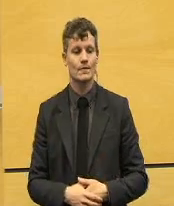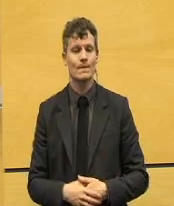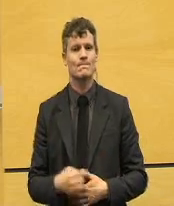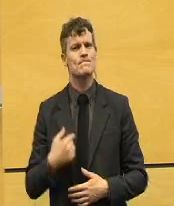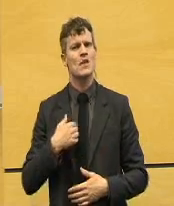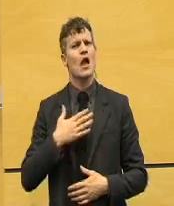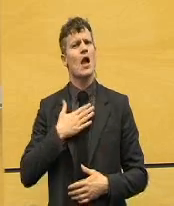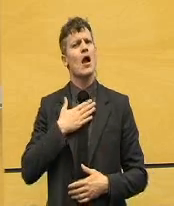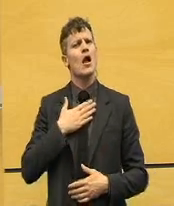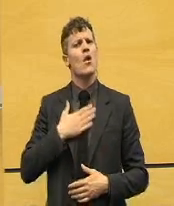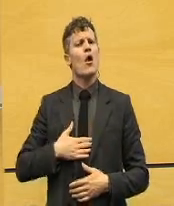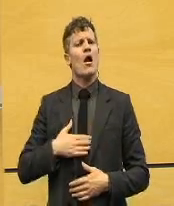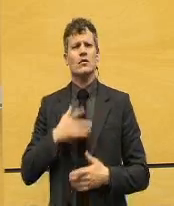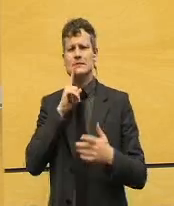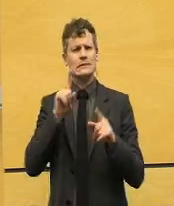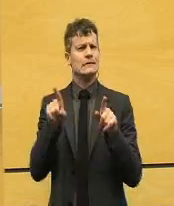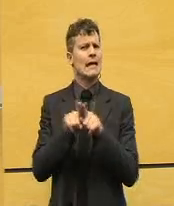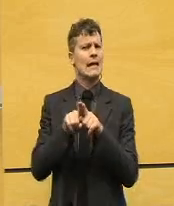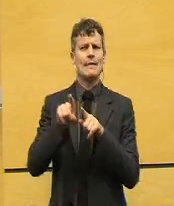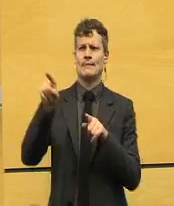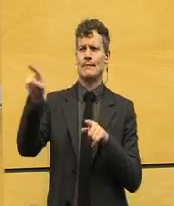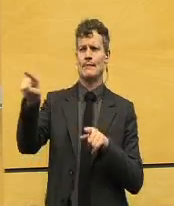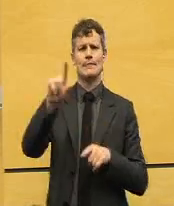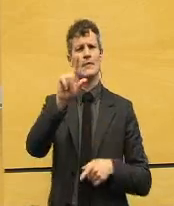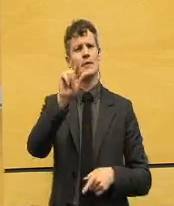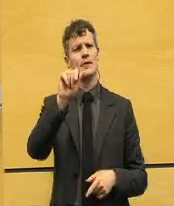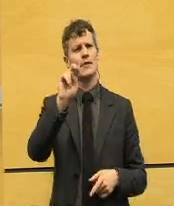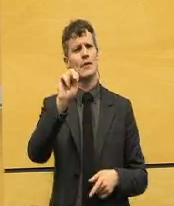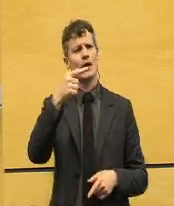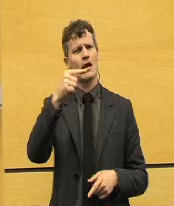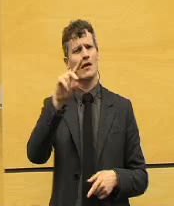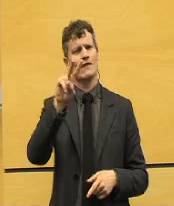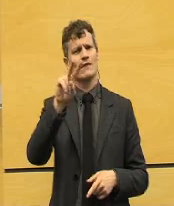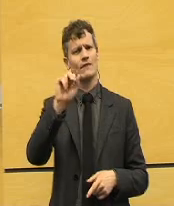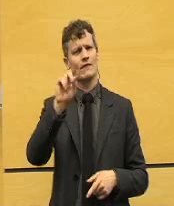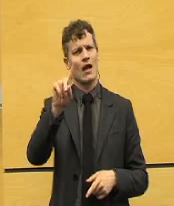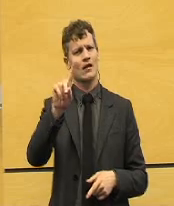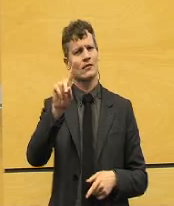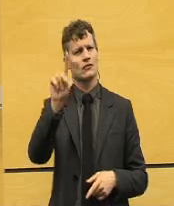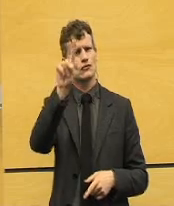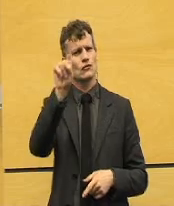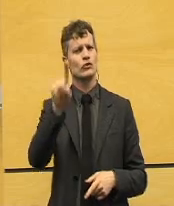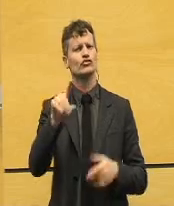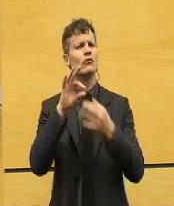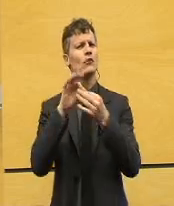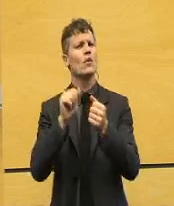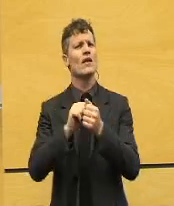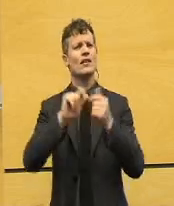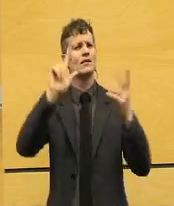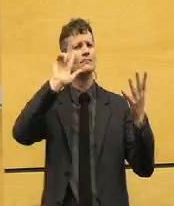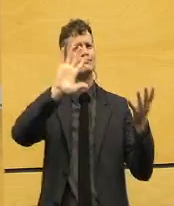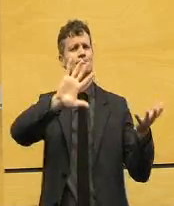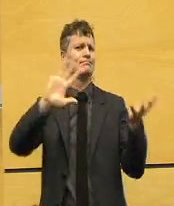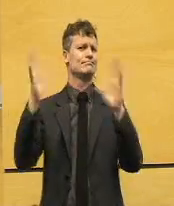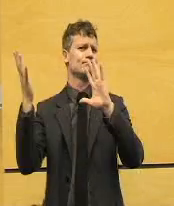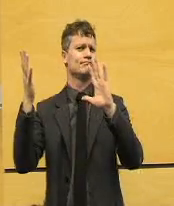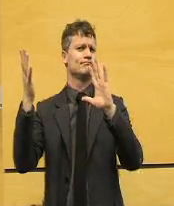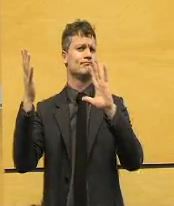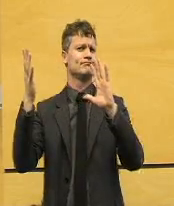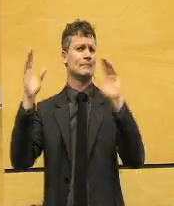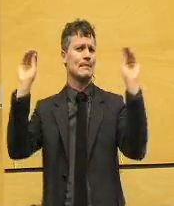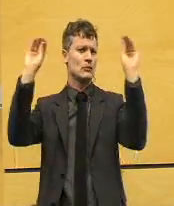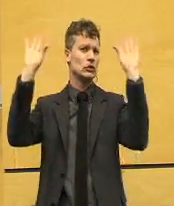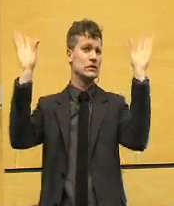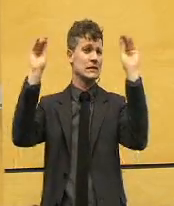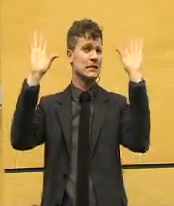Mr. Langvaard's question about situations of risk and humanitarian emergencies. Specifically, I'd like to know what